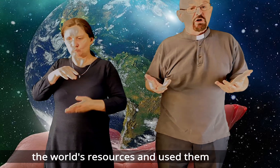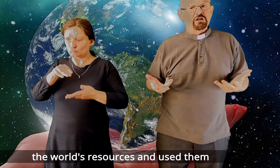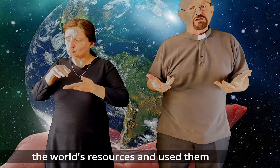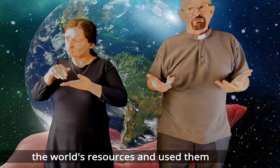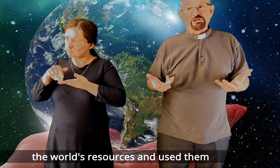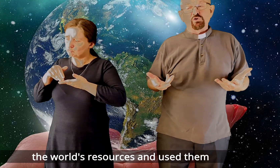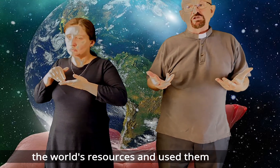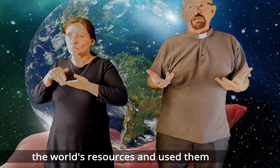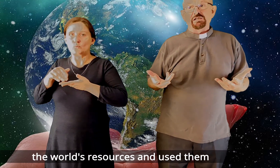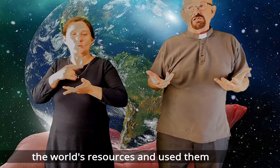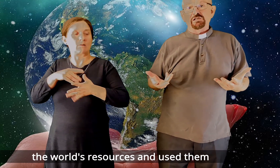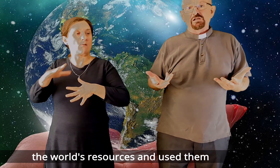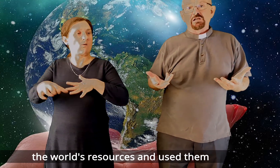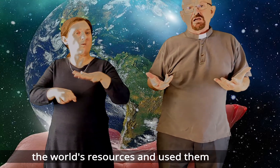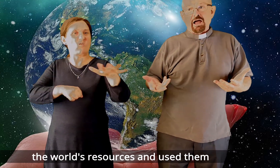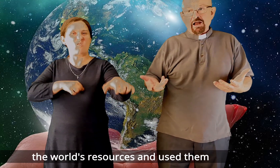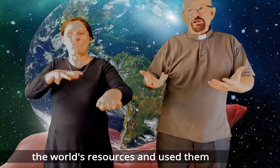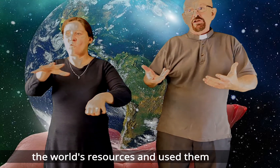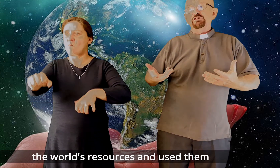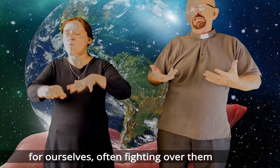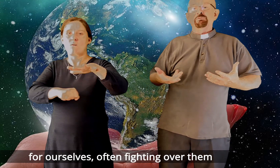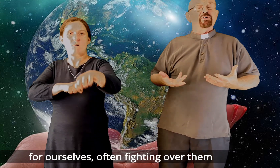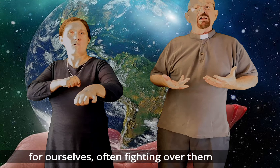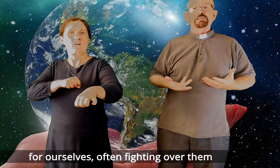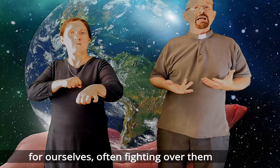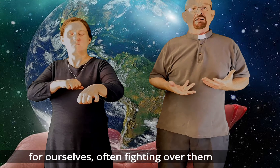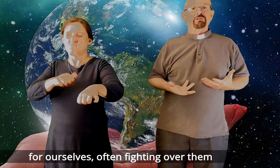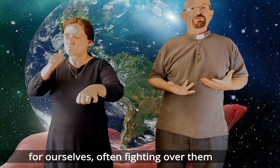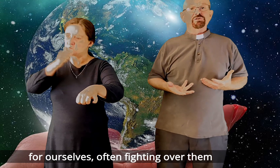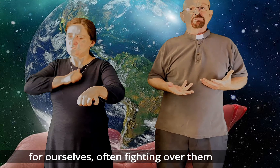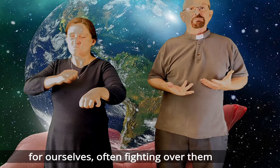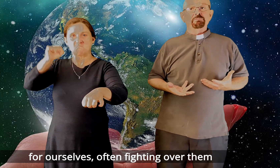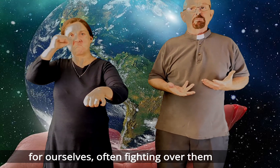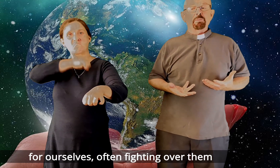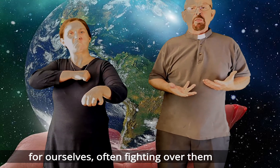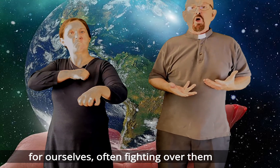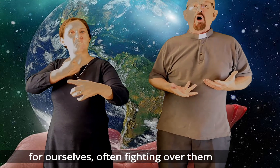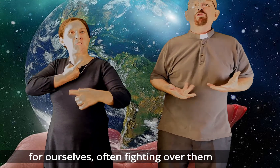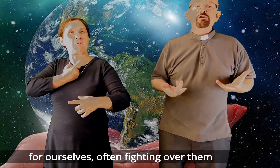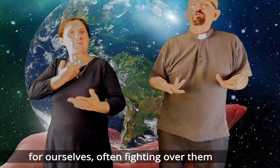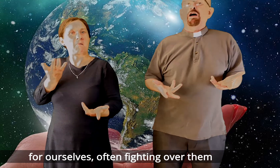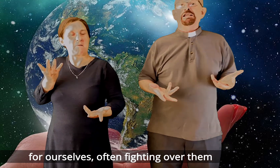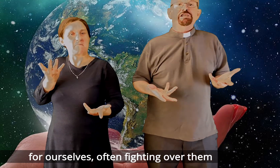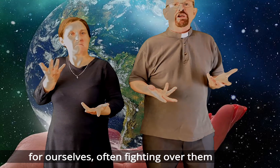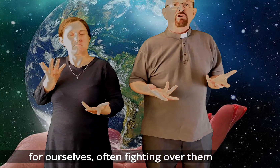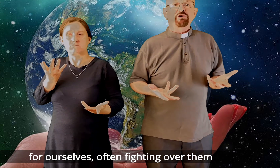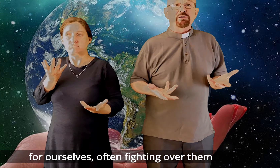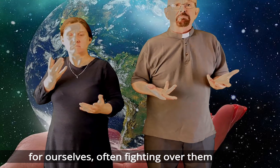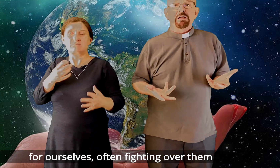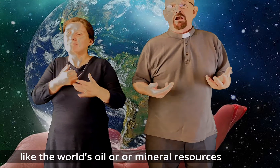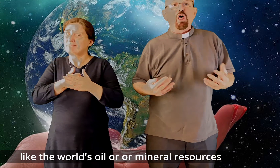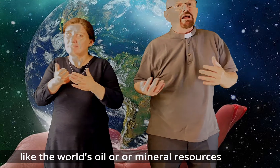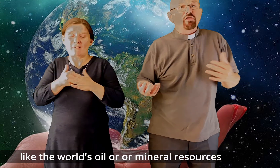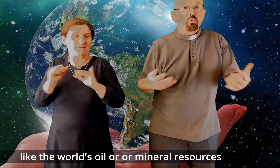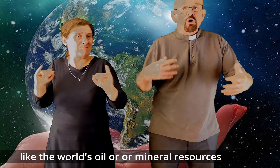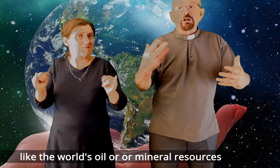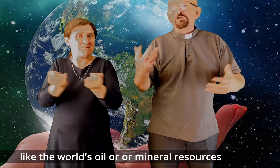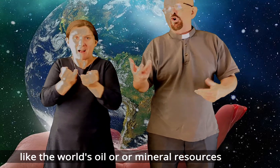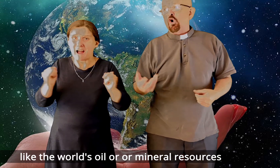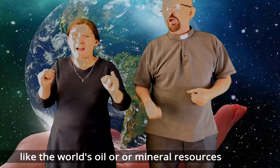world's resources and used them for ourselves, often fighting over them, like the world's oil